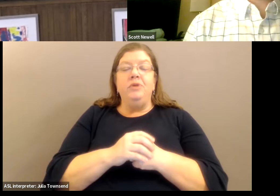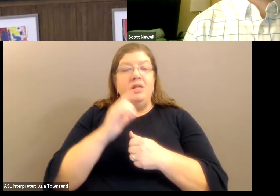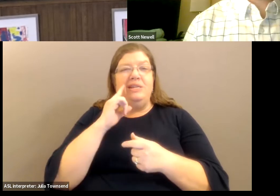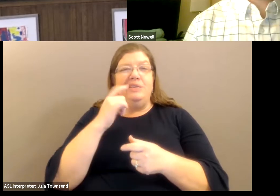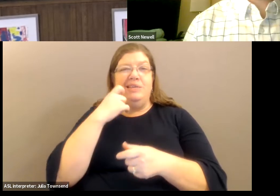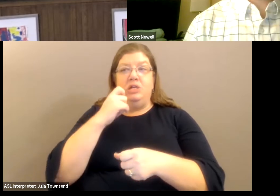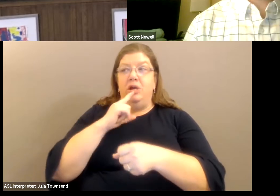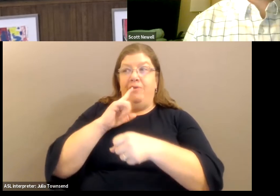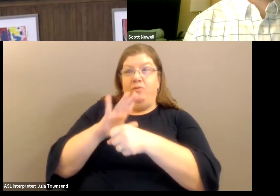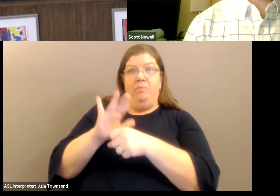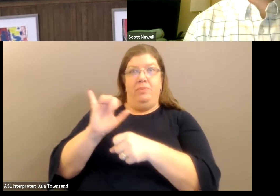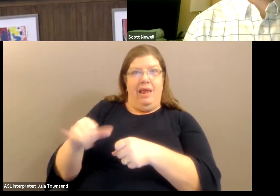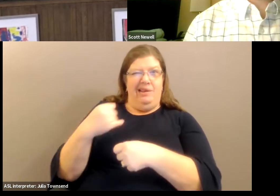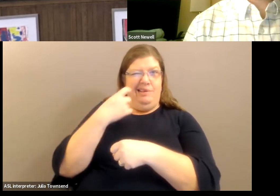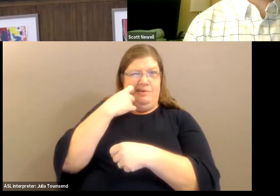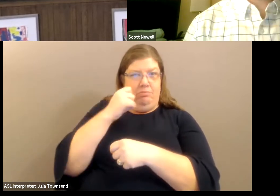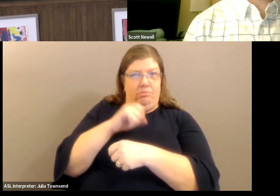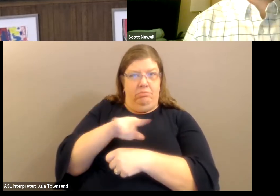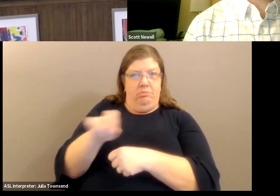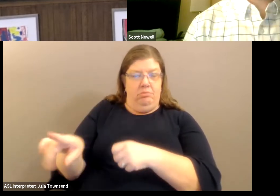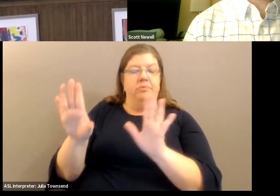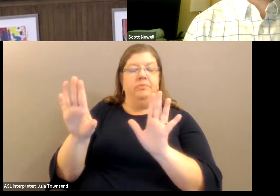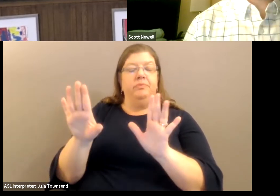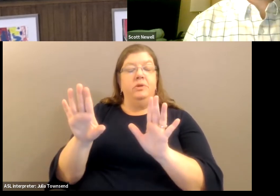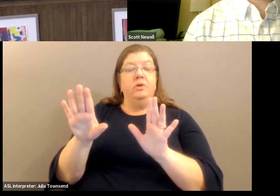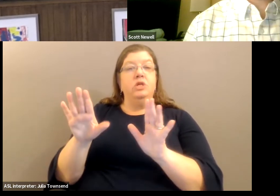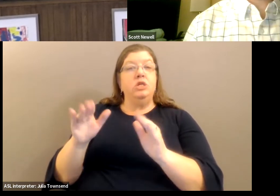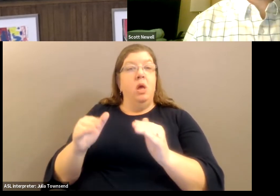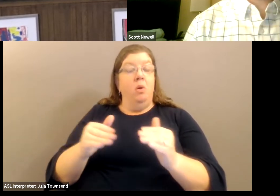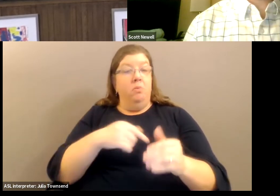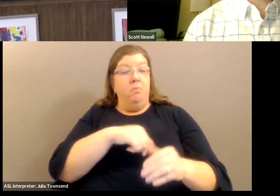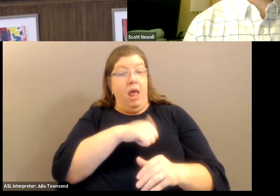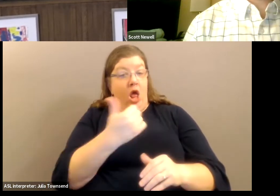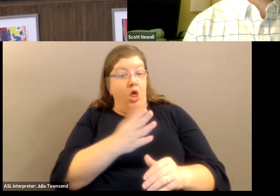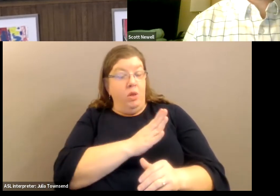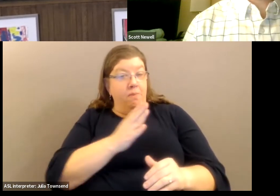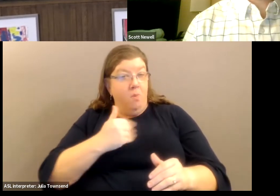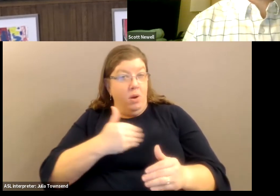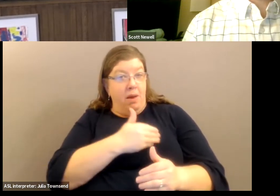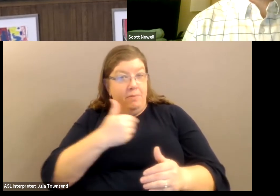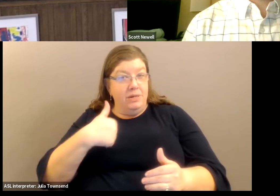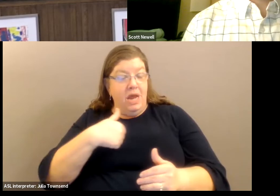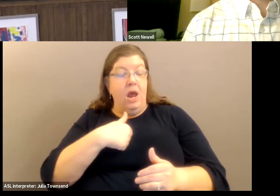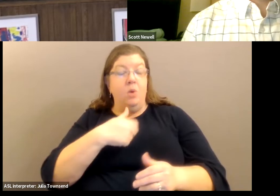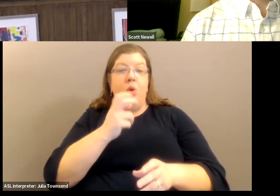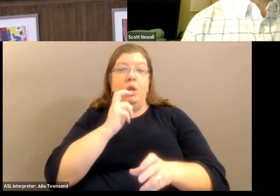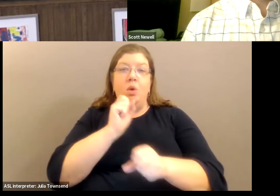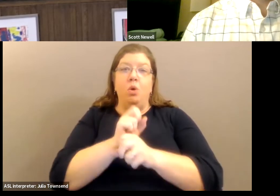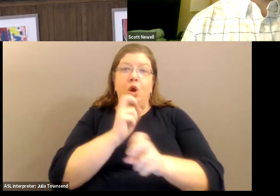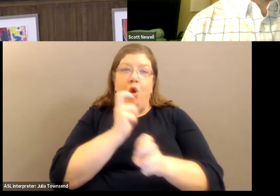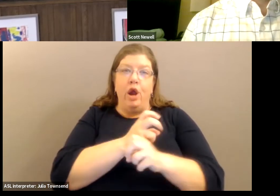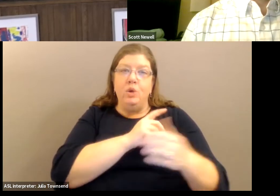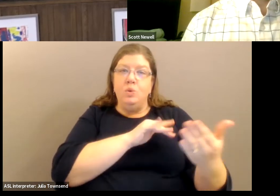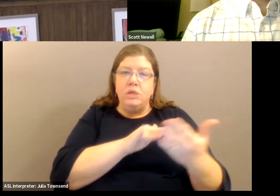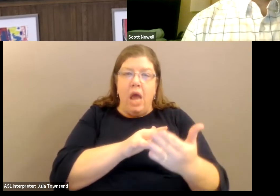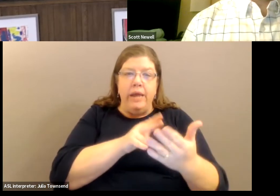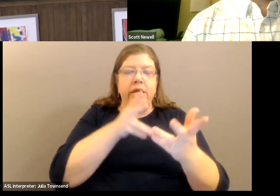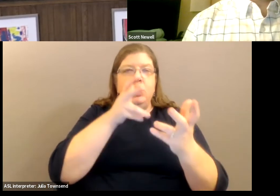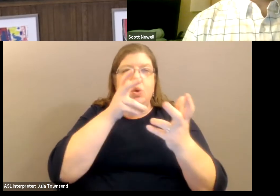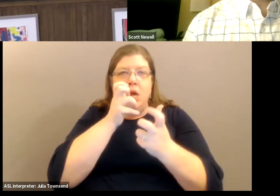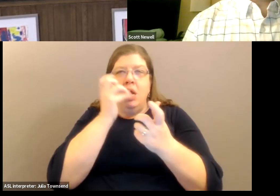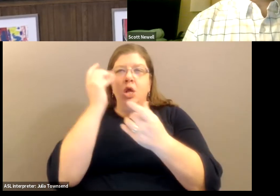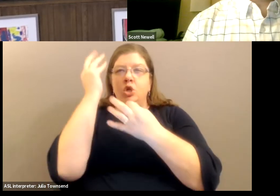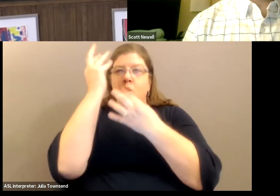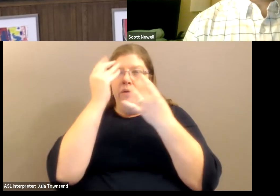confirmed a moment ago. My fellow board members and I worked hard to listen, to study, to reflect, and to